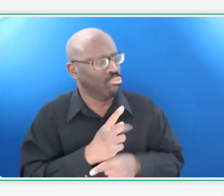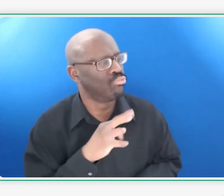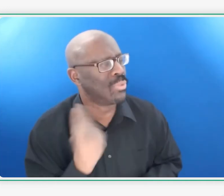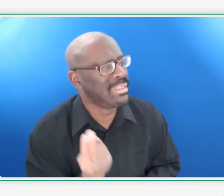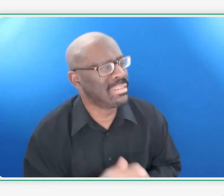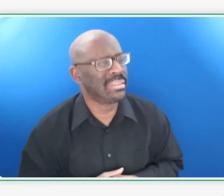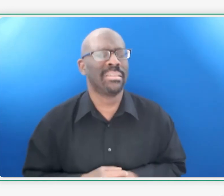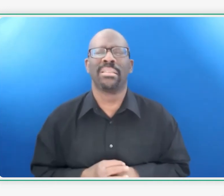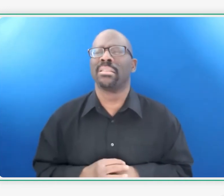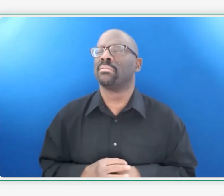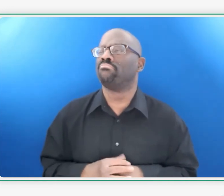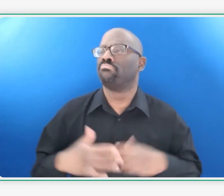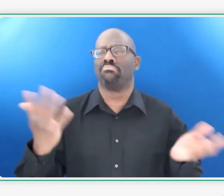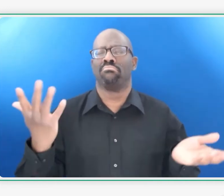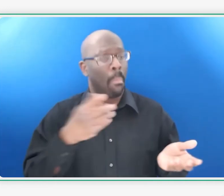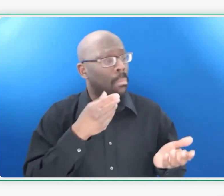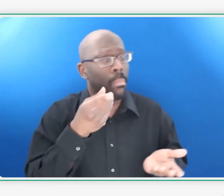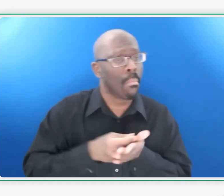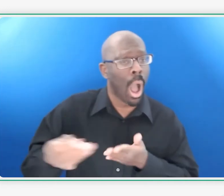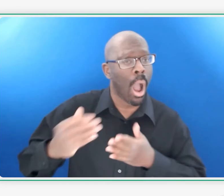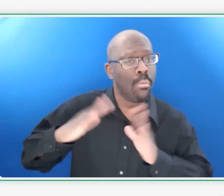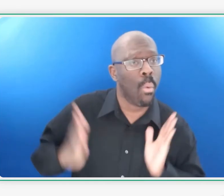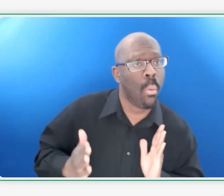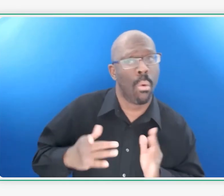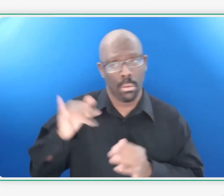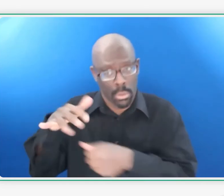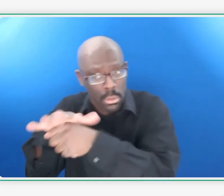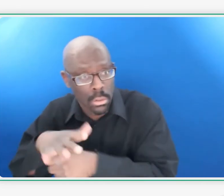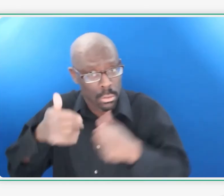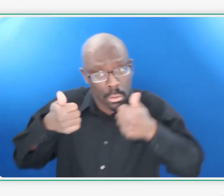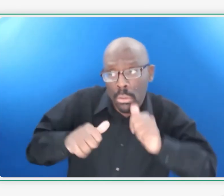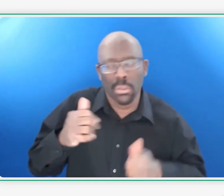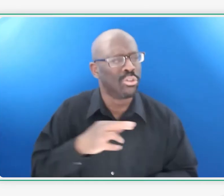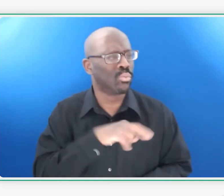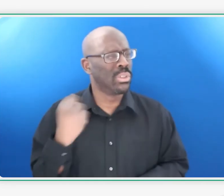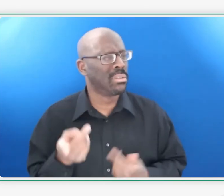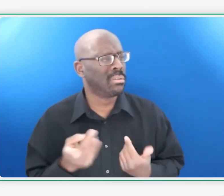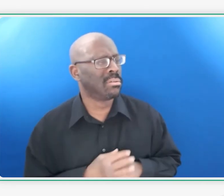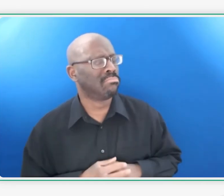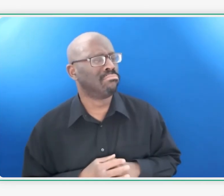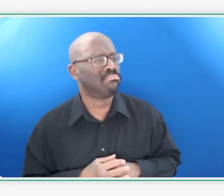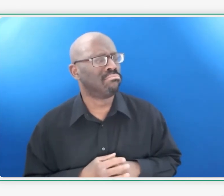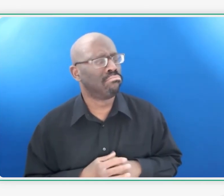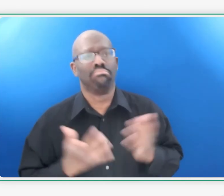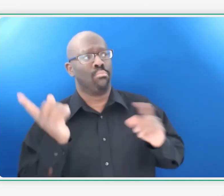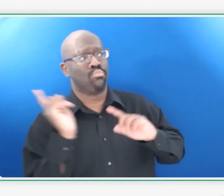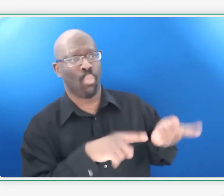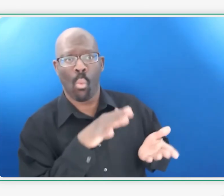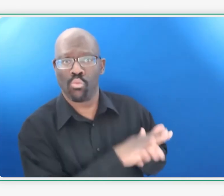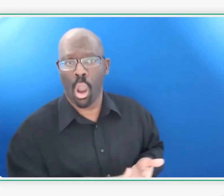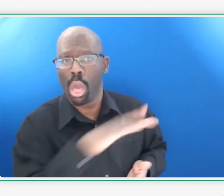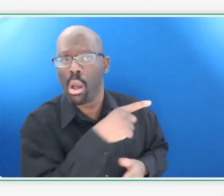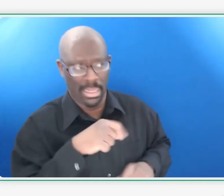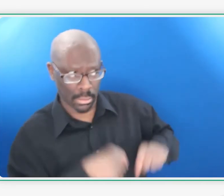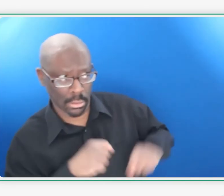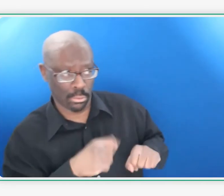color, but there's risk involved in that. Or even before you bought your house, there was risk involved in trying to pick the